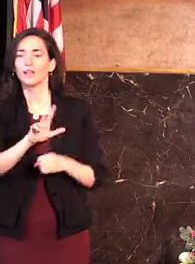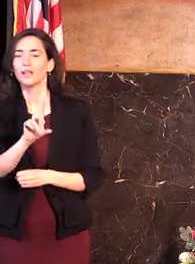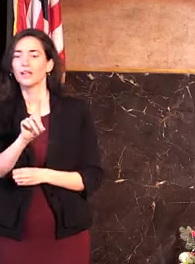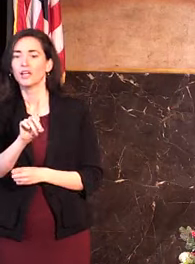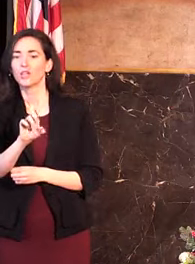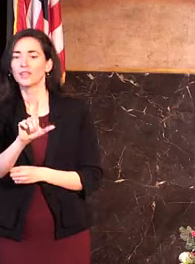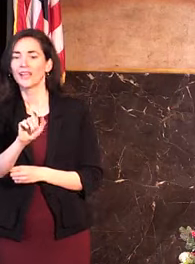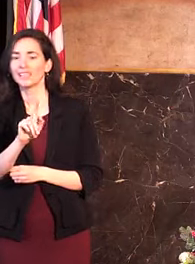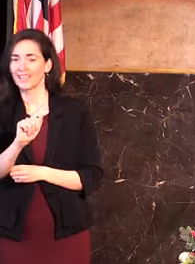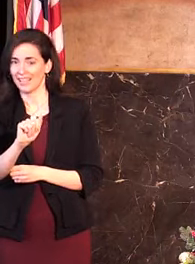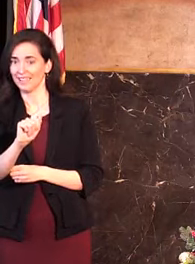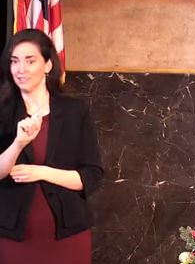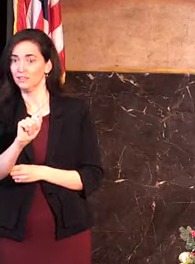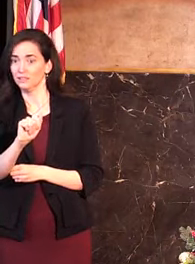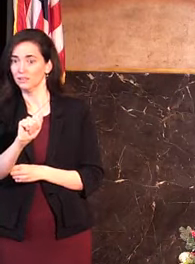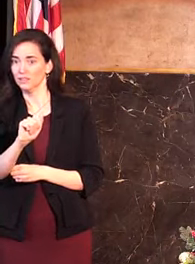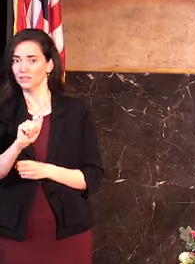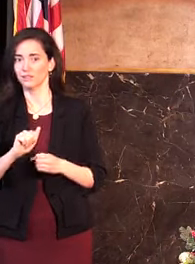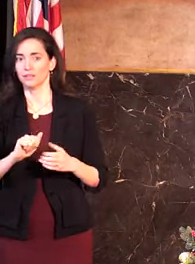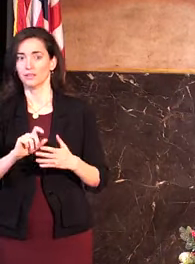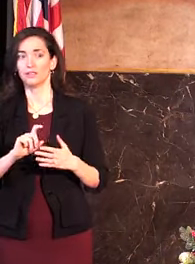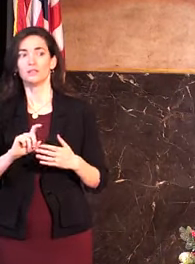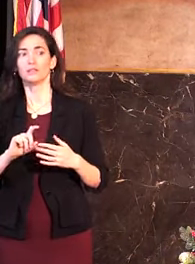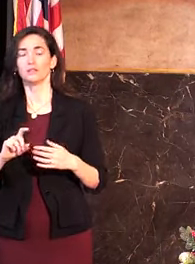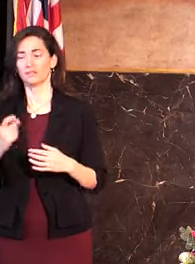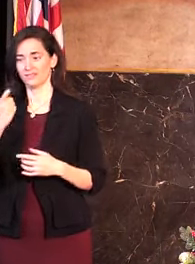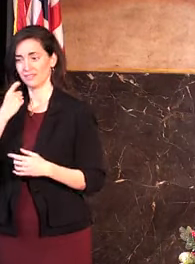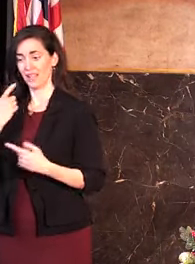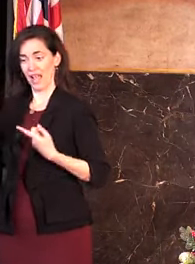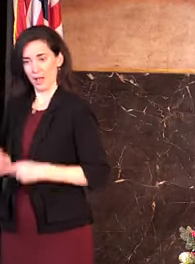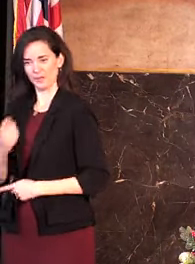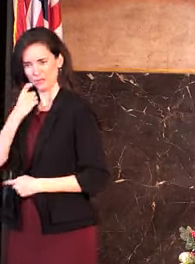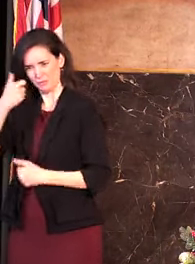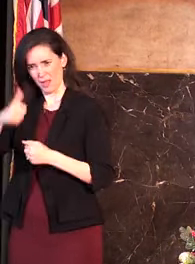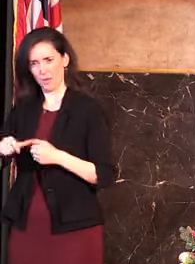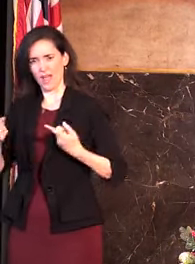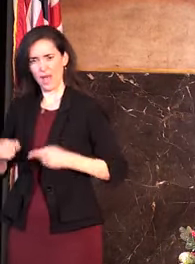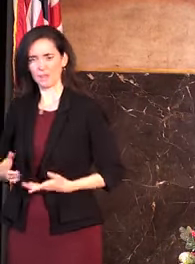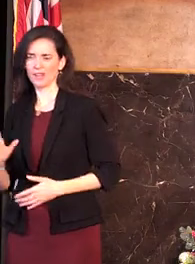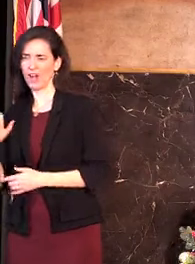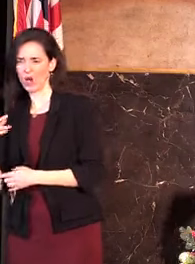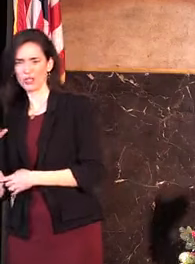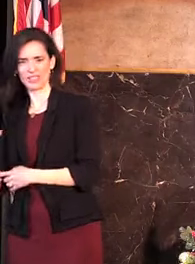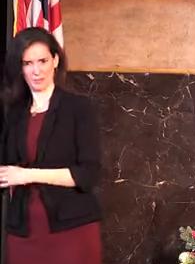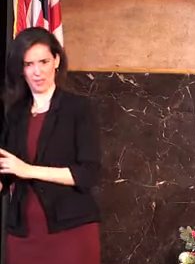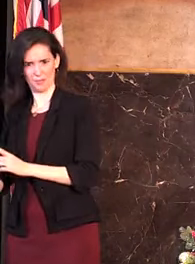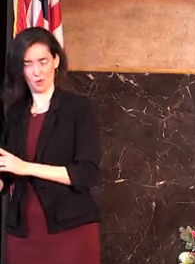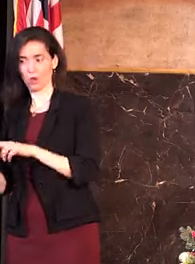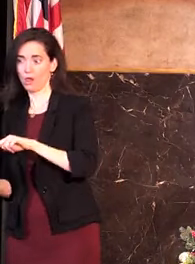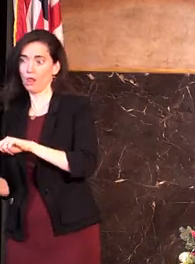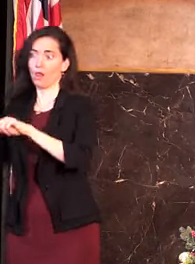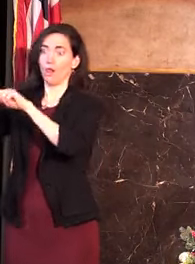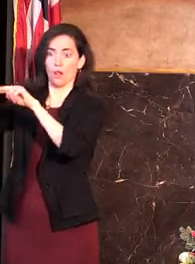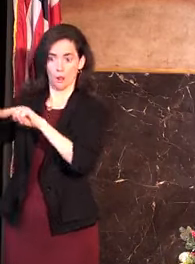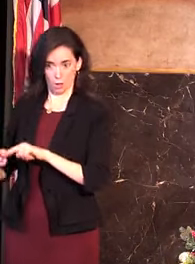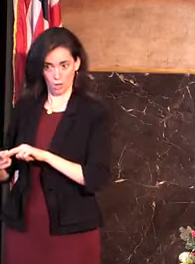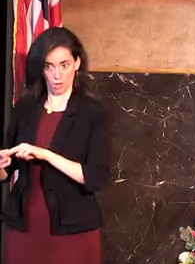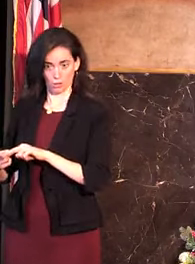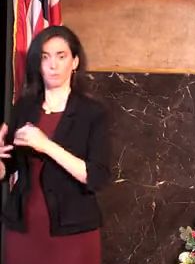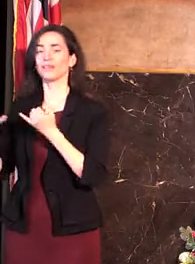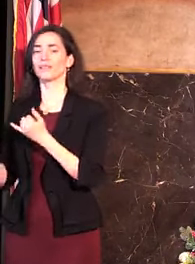that actually happened here back in the August and September timeframe. We're on the backside of that